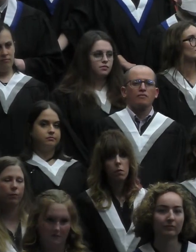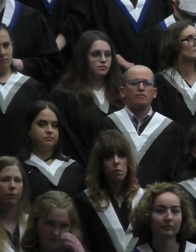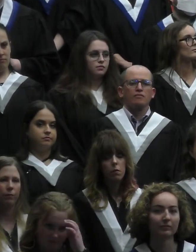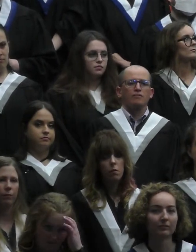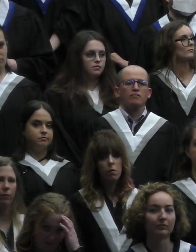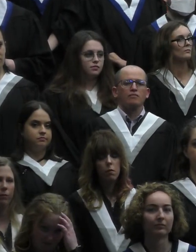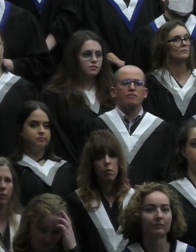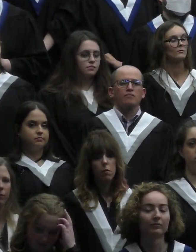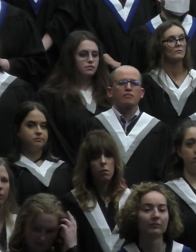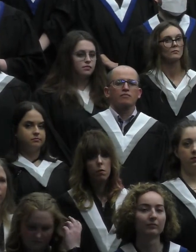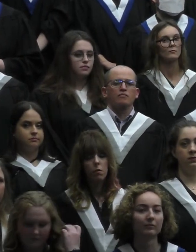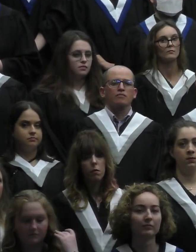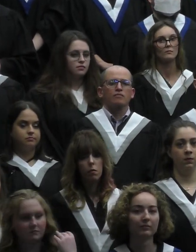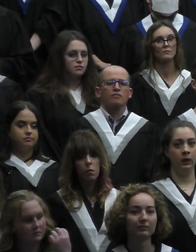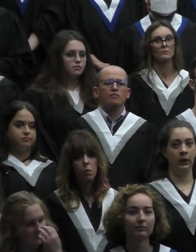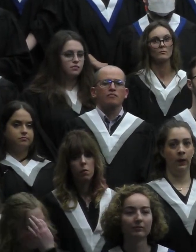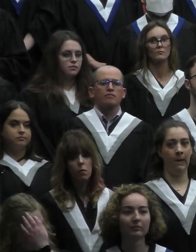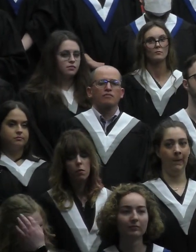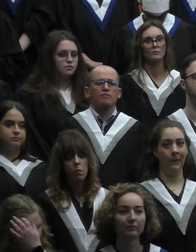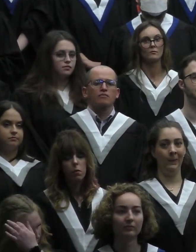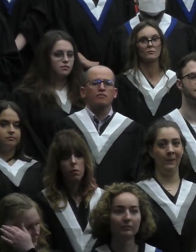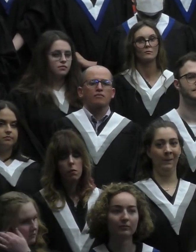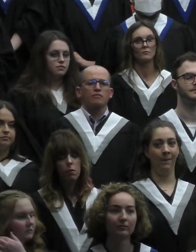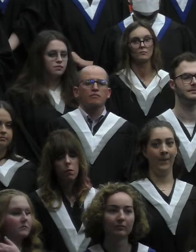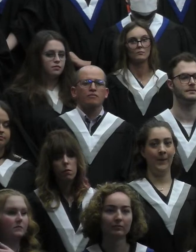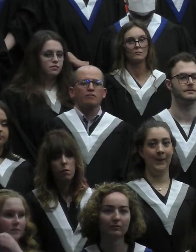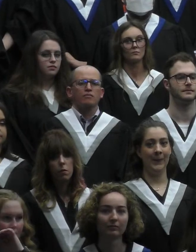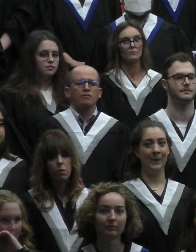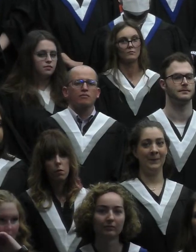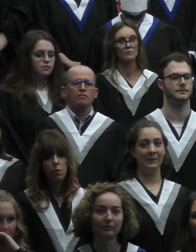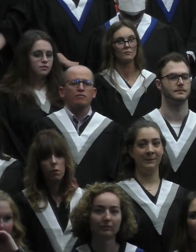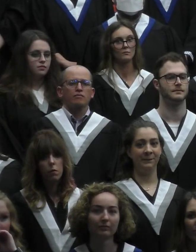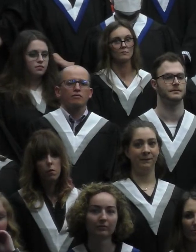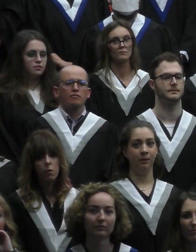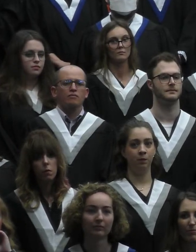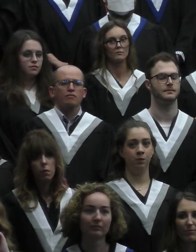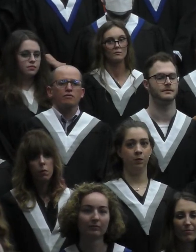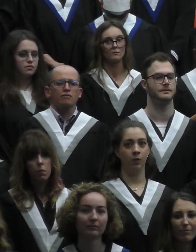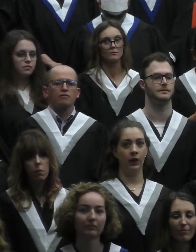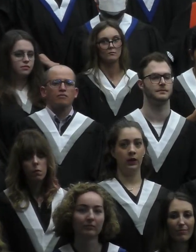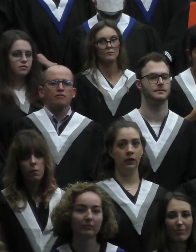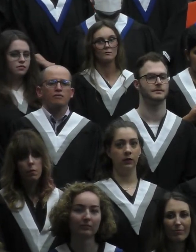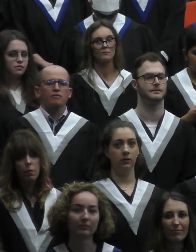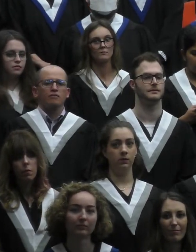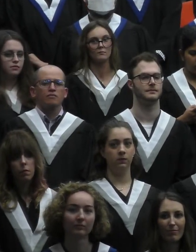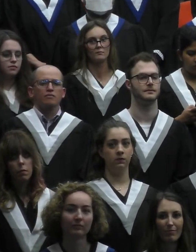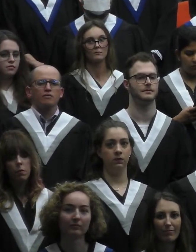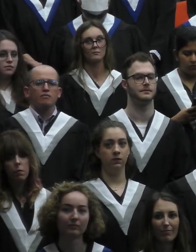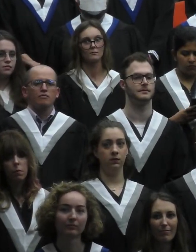From far and wide, oh